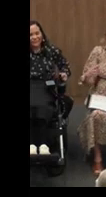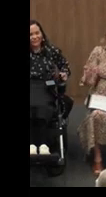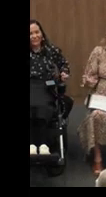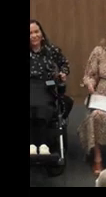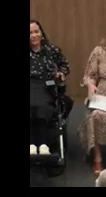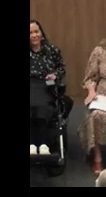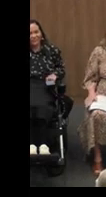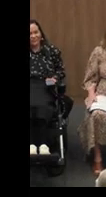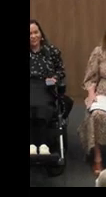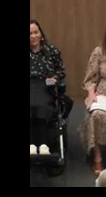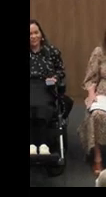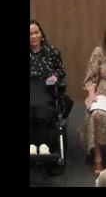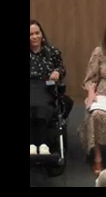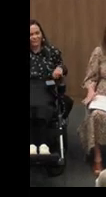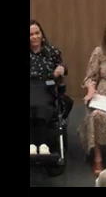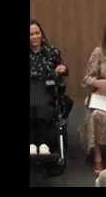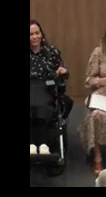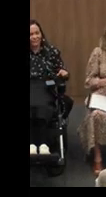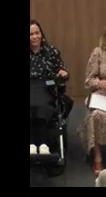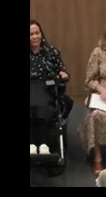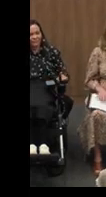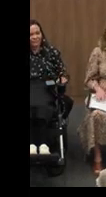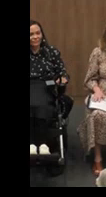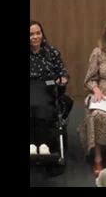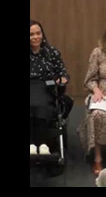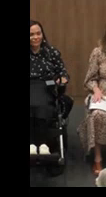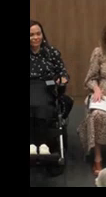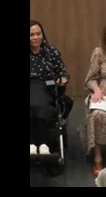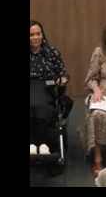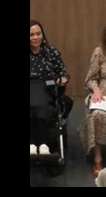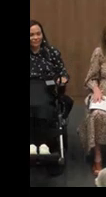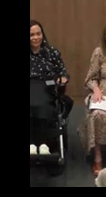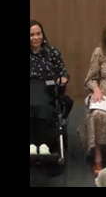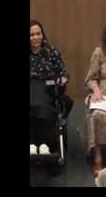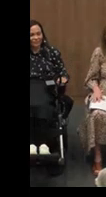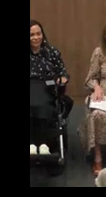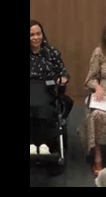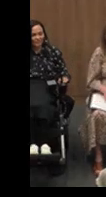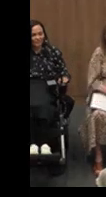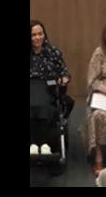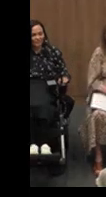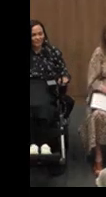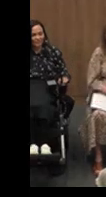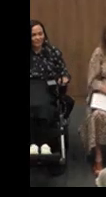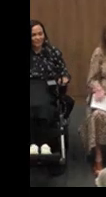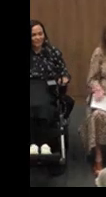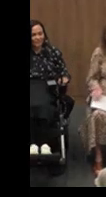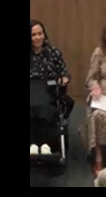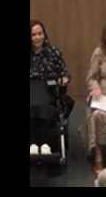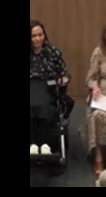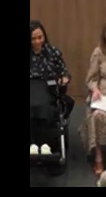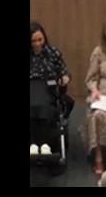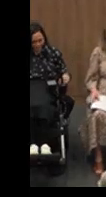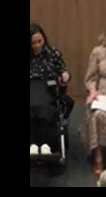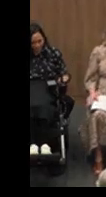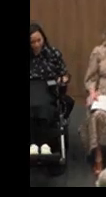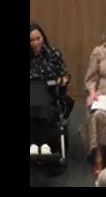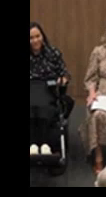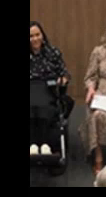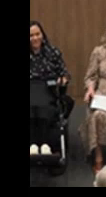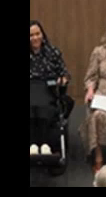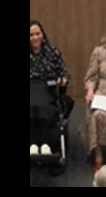when you did the Eventbrite registration. We did get a lot of questions submitted. And due to time limitations and